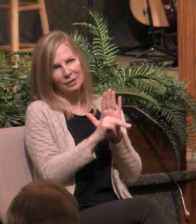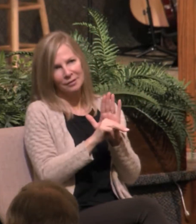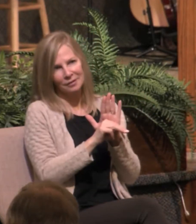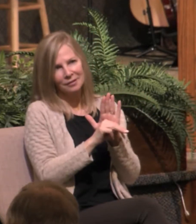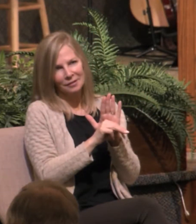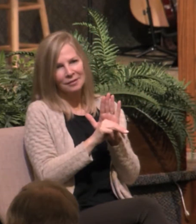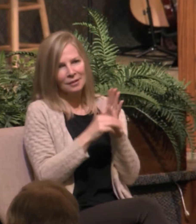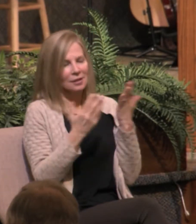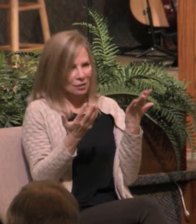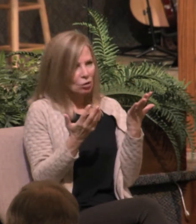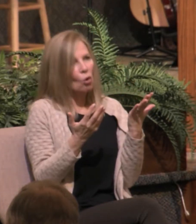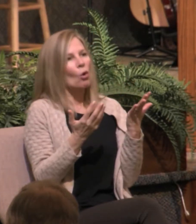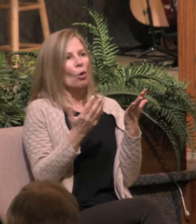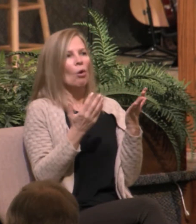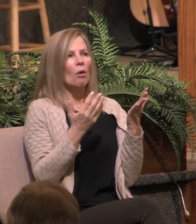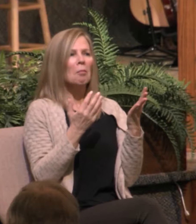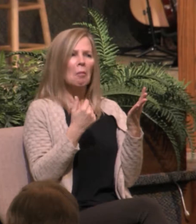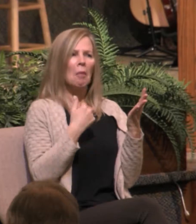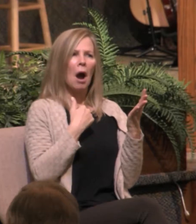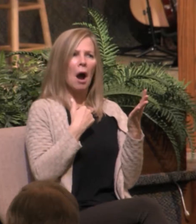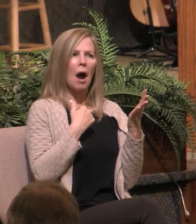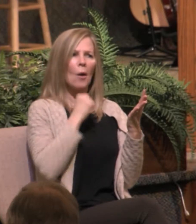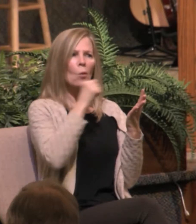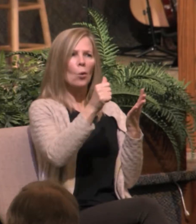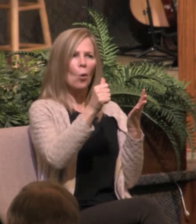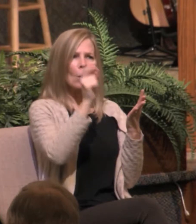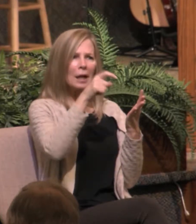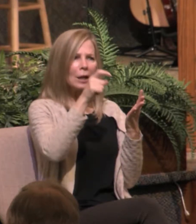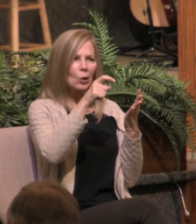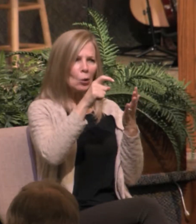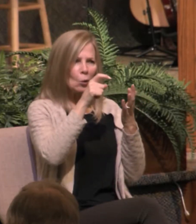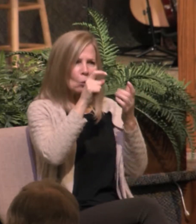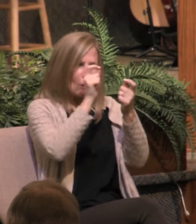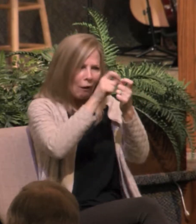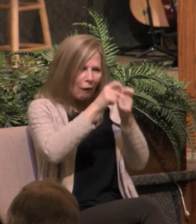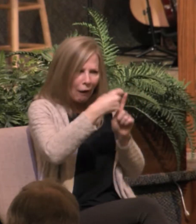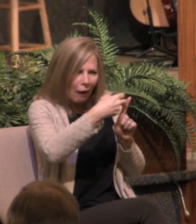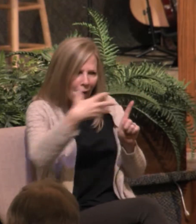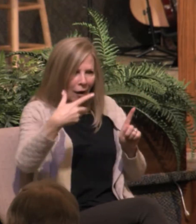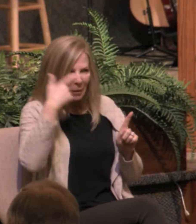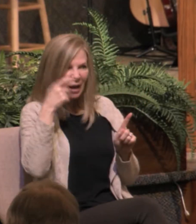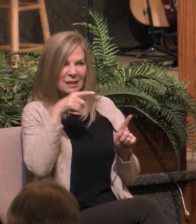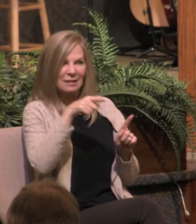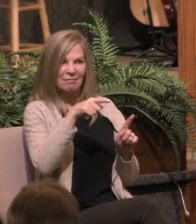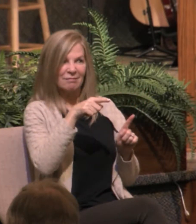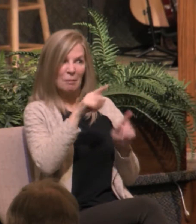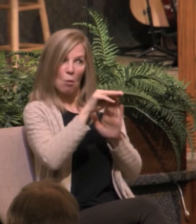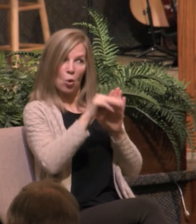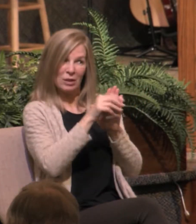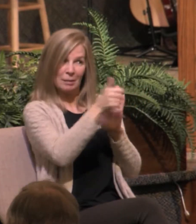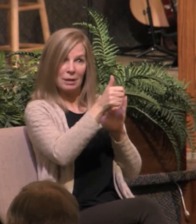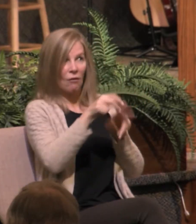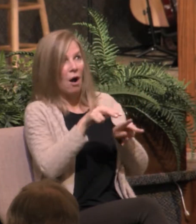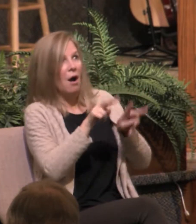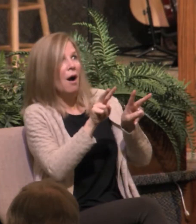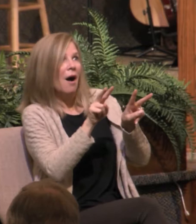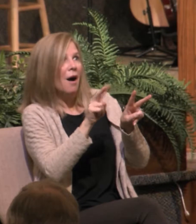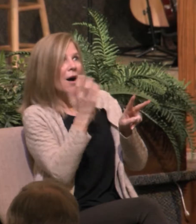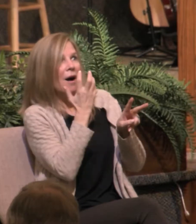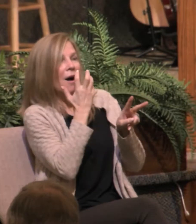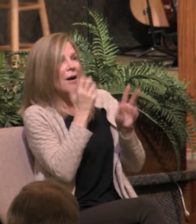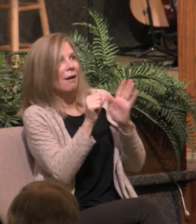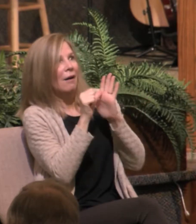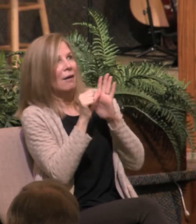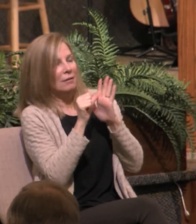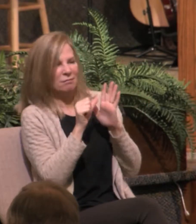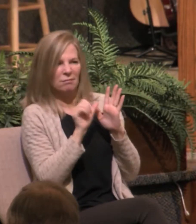out in comprehensive detail to them because he was the hero of their faith. But the writer recounts lives, even how